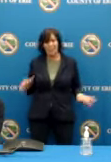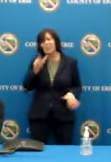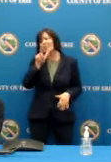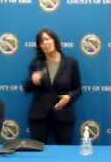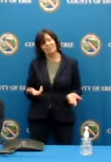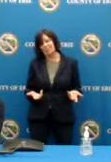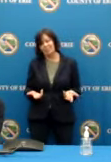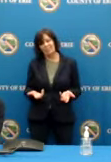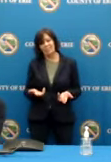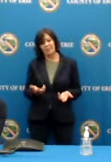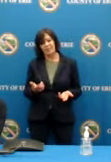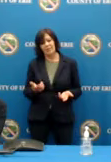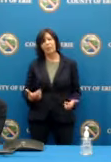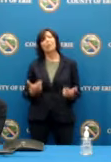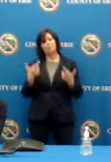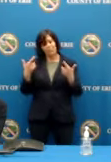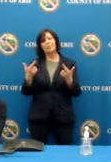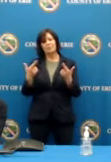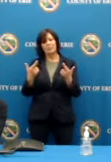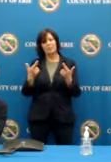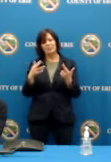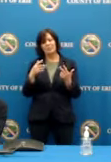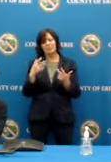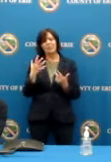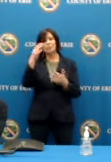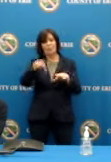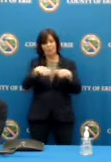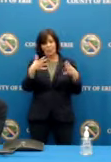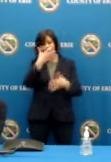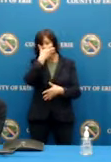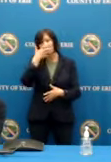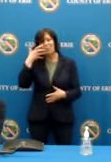would certainly recommend to everyone, when you're out in public, wear a mask.